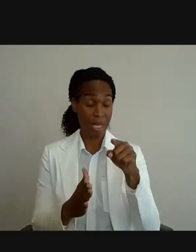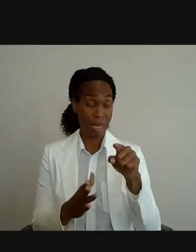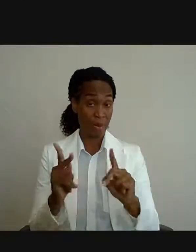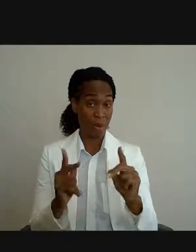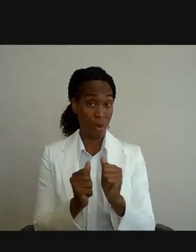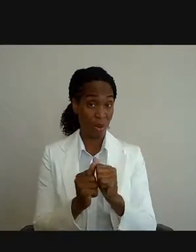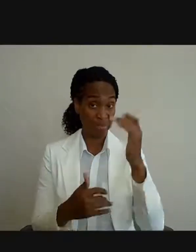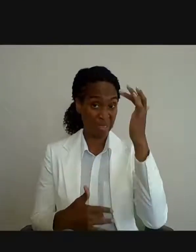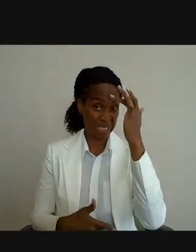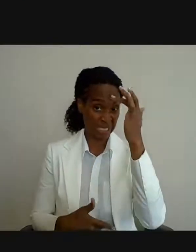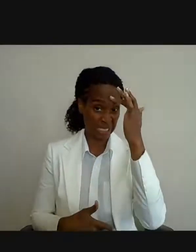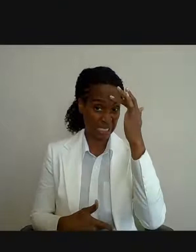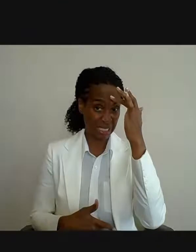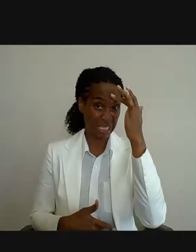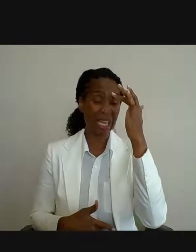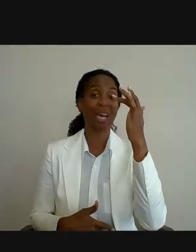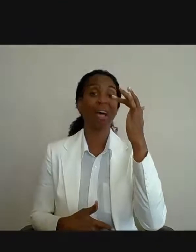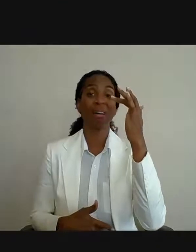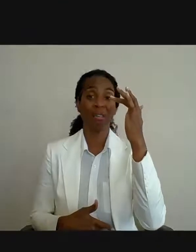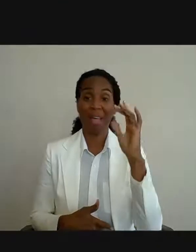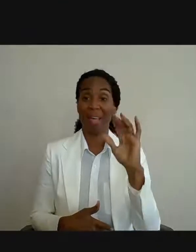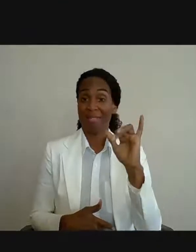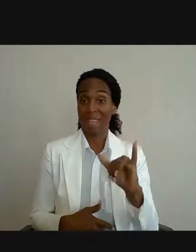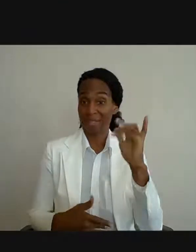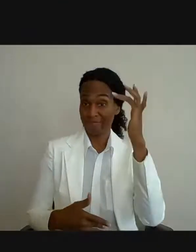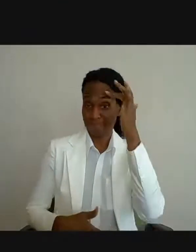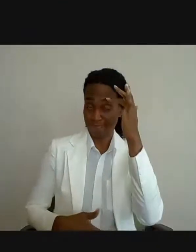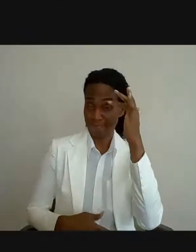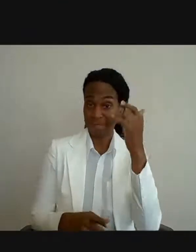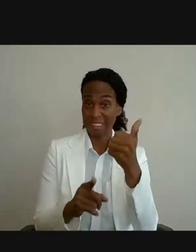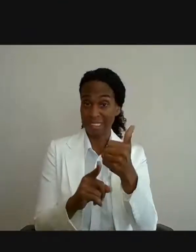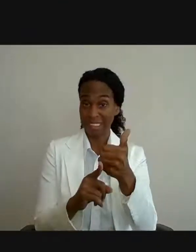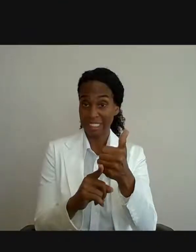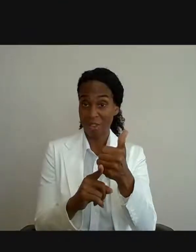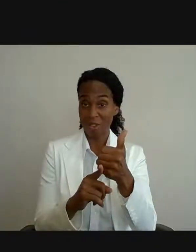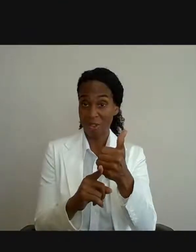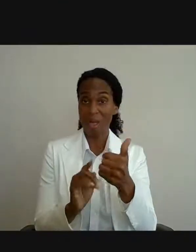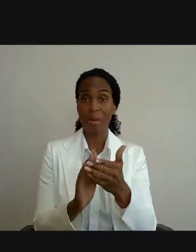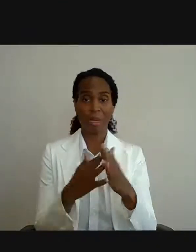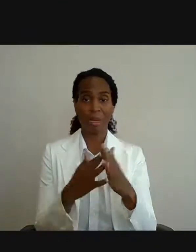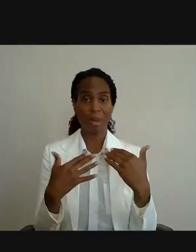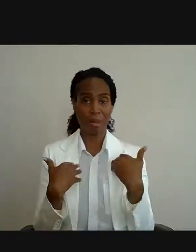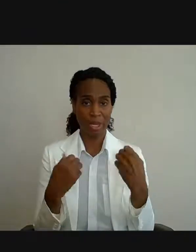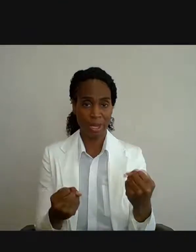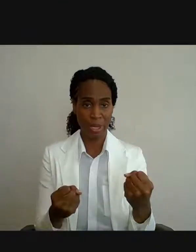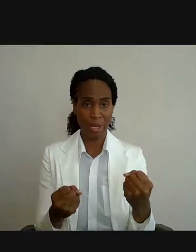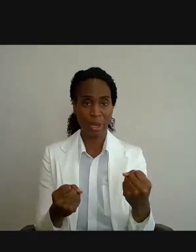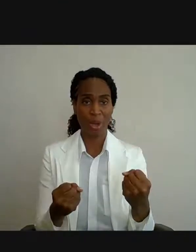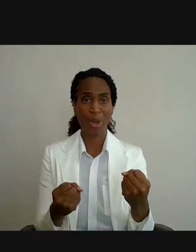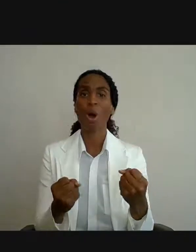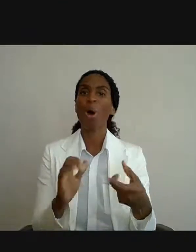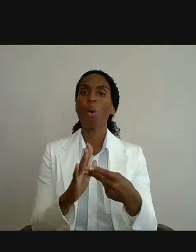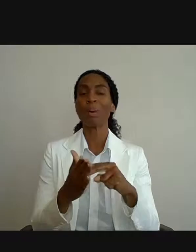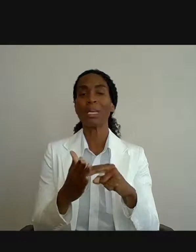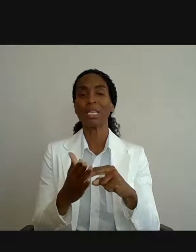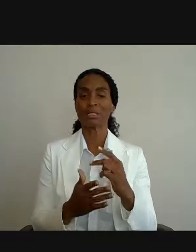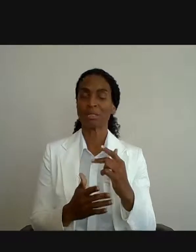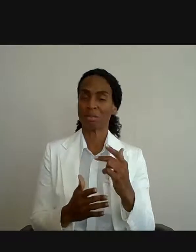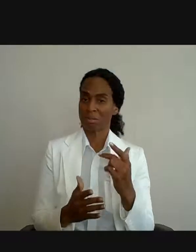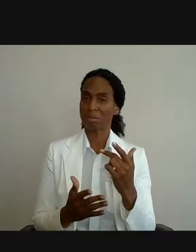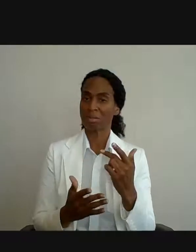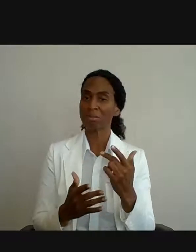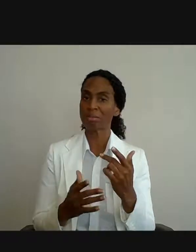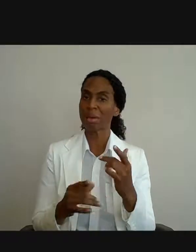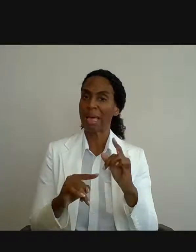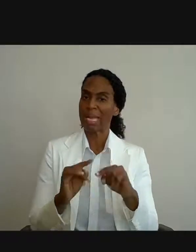disease, actually that the disease itself, as they recover, infers immunity. And so